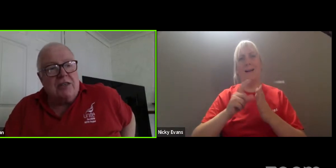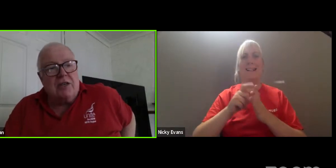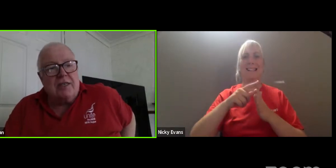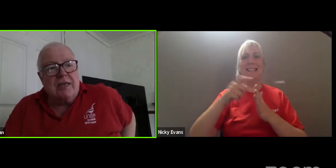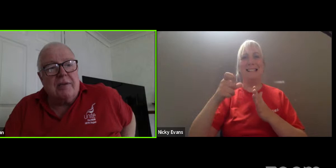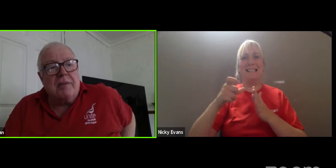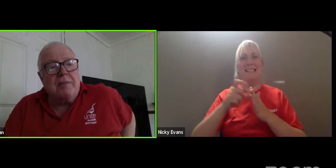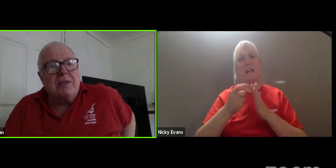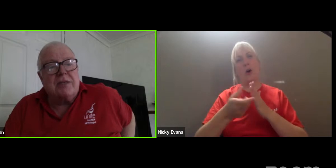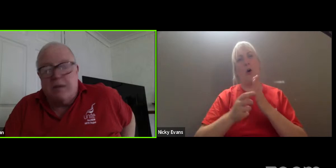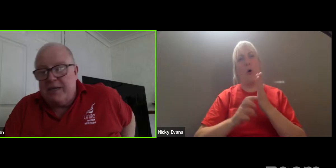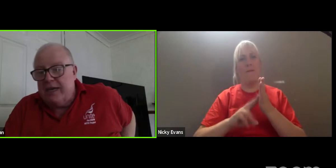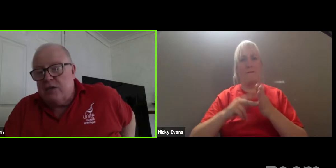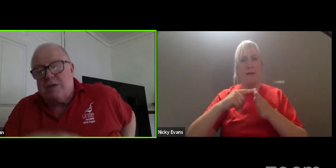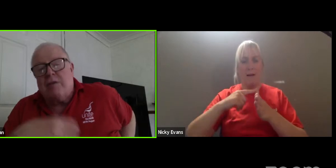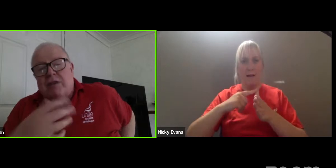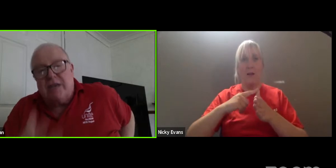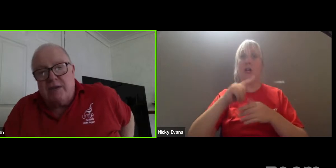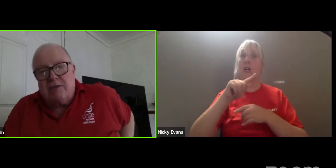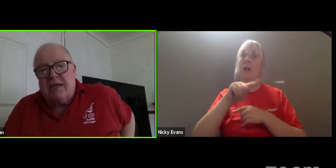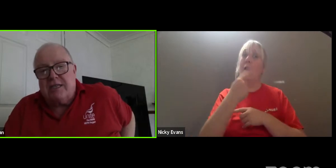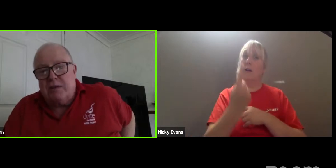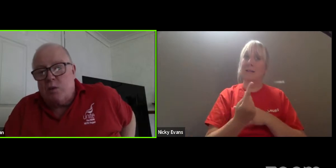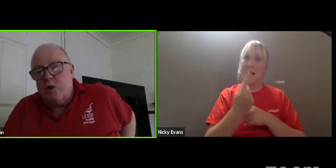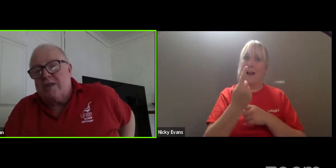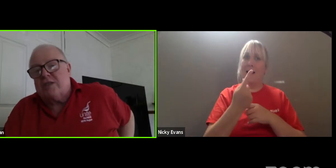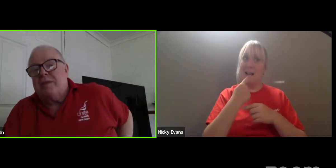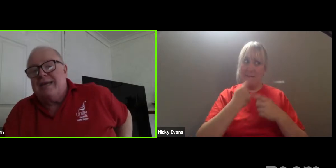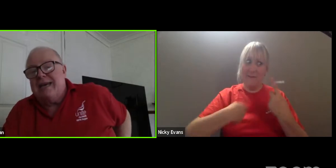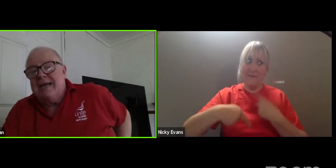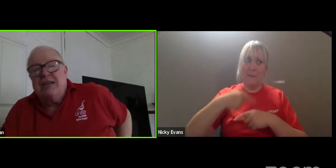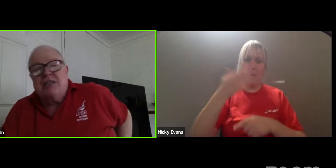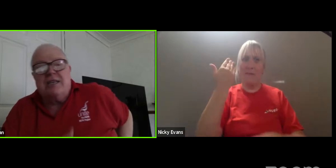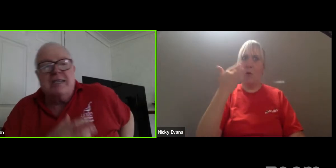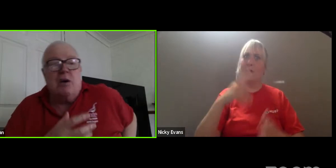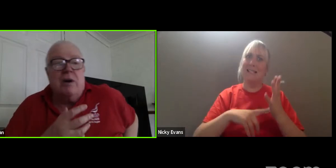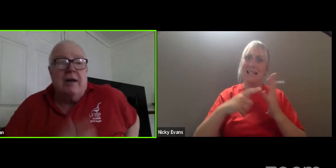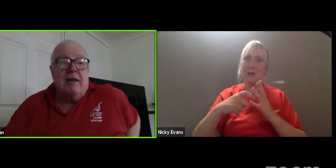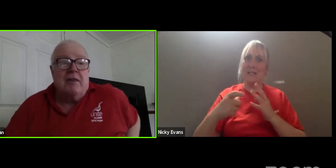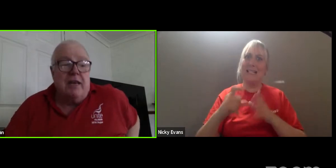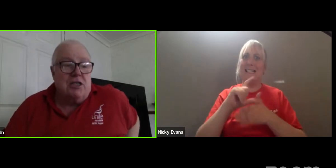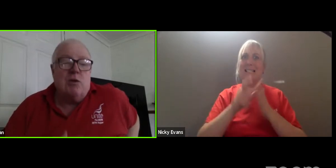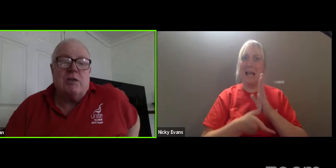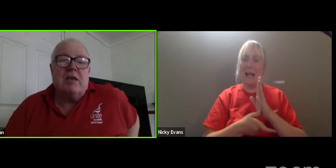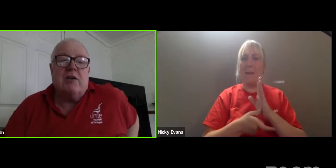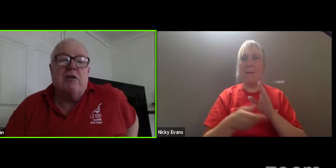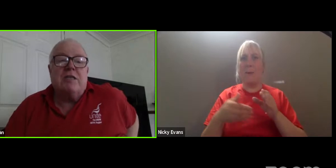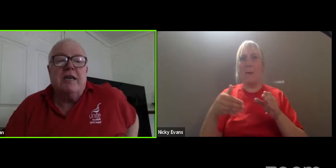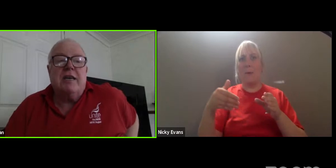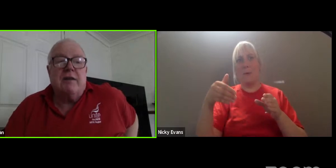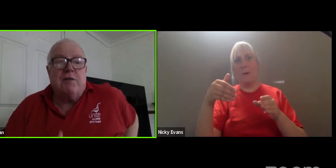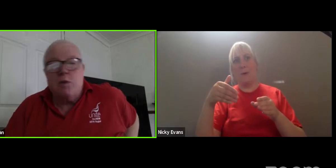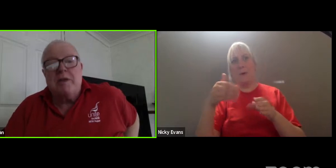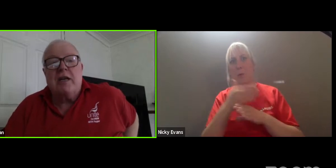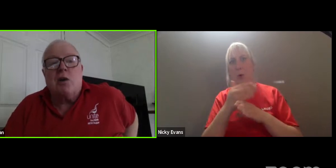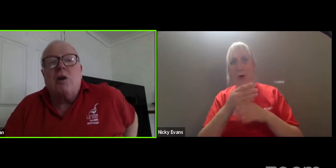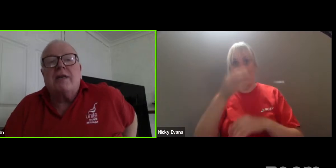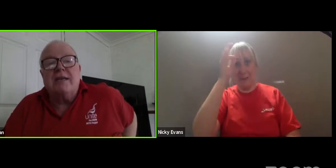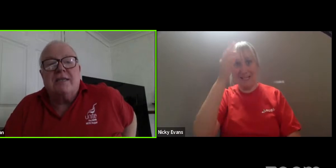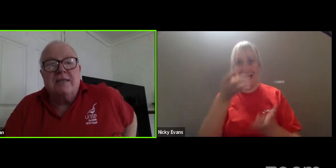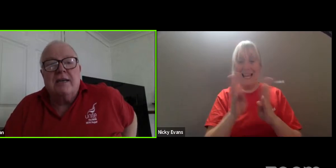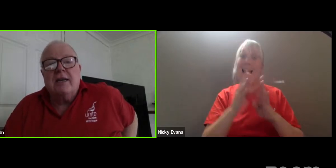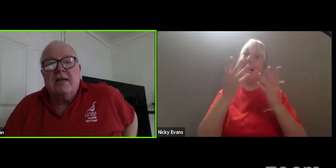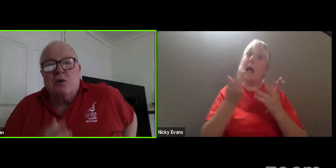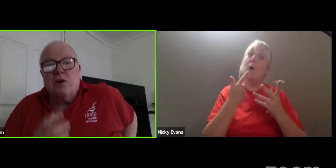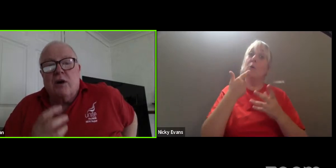of the National Disabled Members Committee. She was a member of the TUC Disabled Workers Committee. She is now the Shadow Secretary of State for Women and